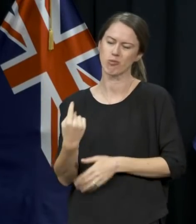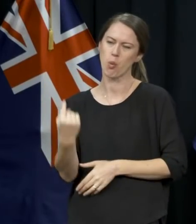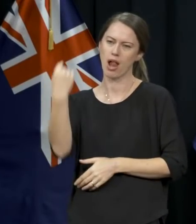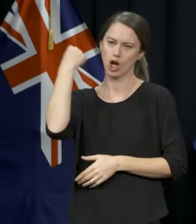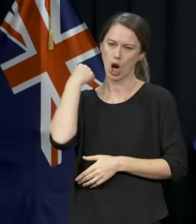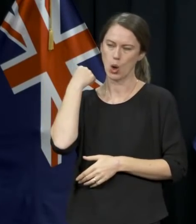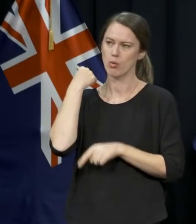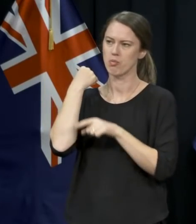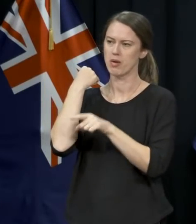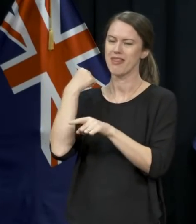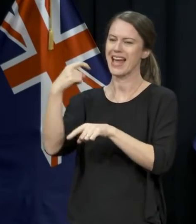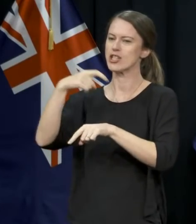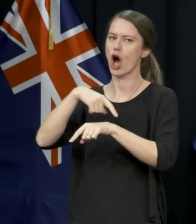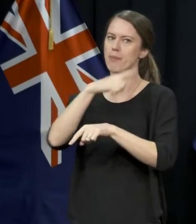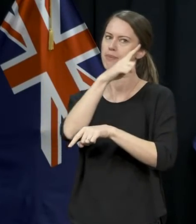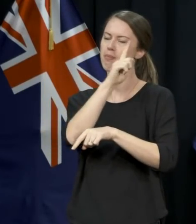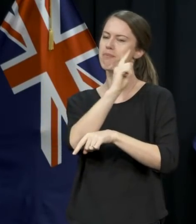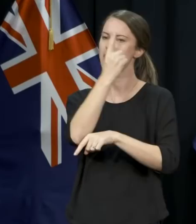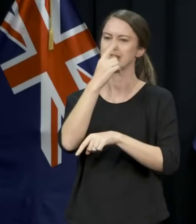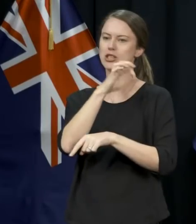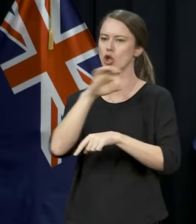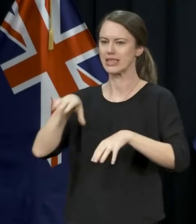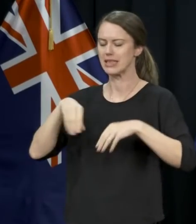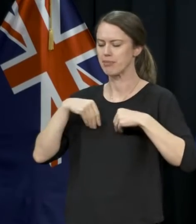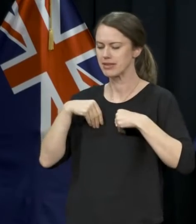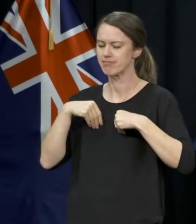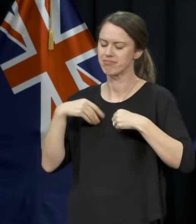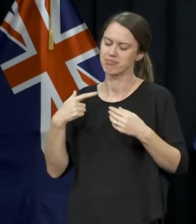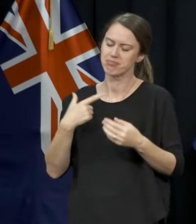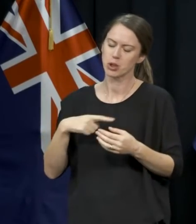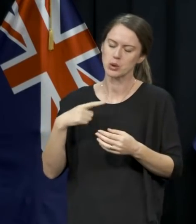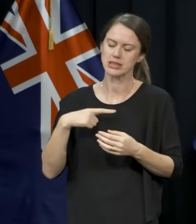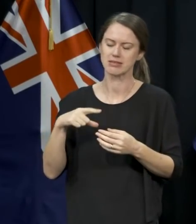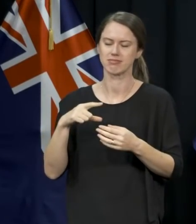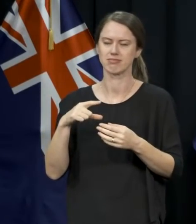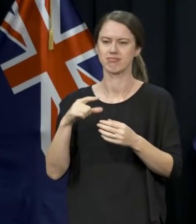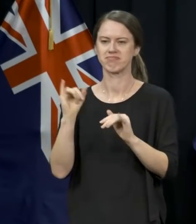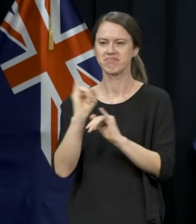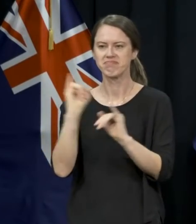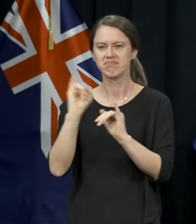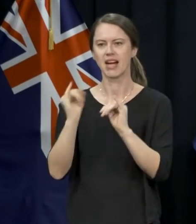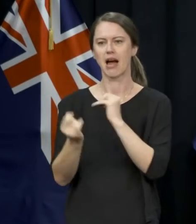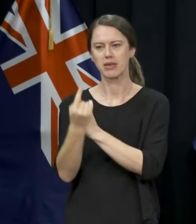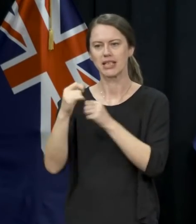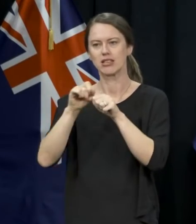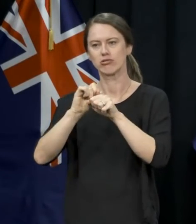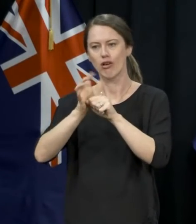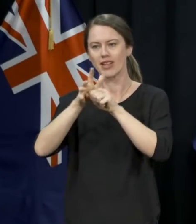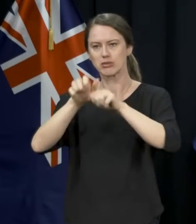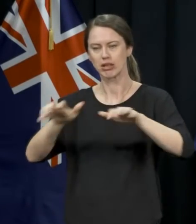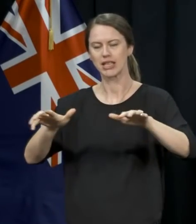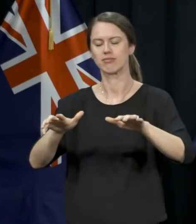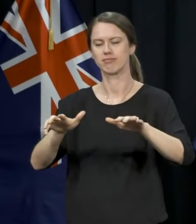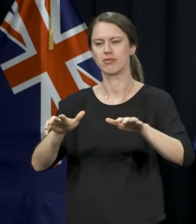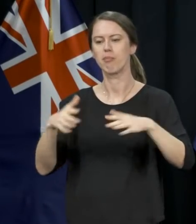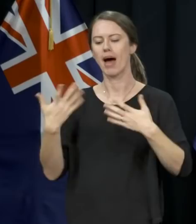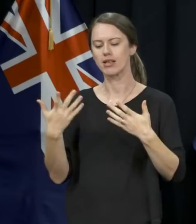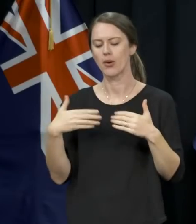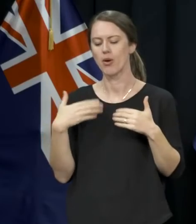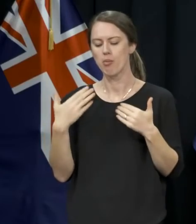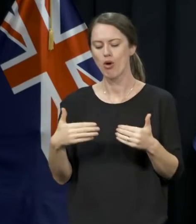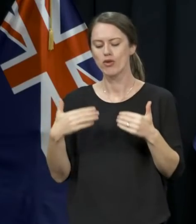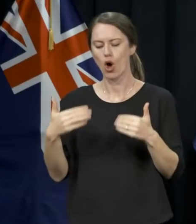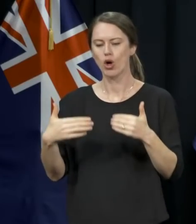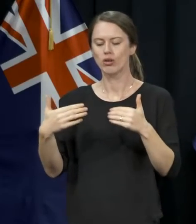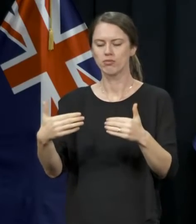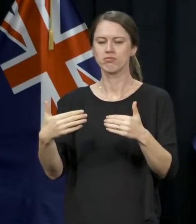lockdown. That wasn't accepted at the time because, in the middle of a global emergency, that wasn't the time. Things have moved on. Things